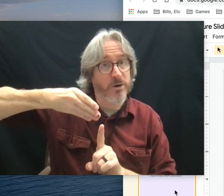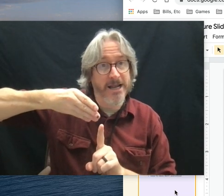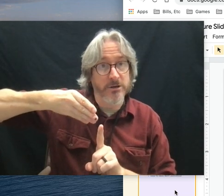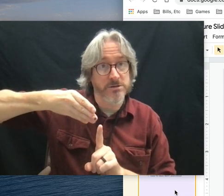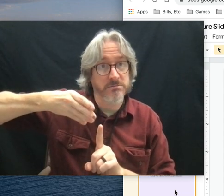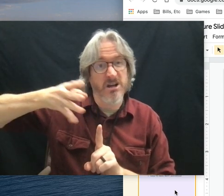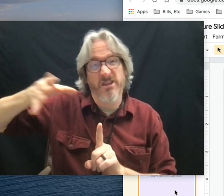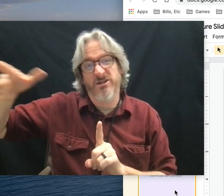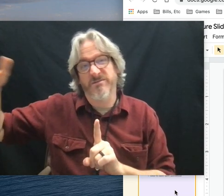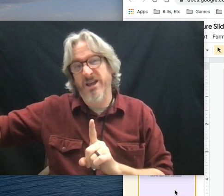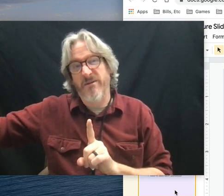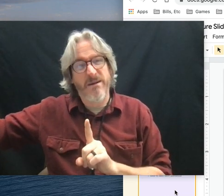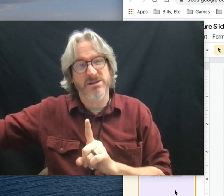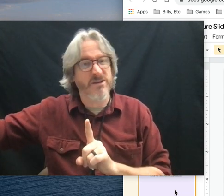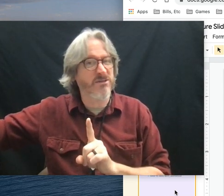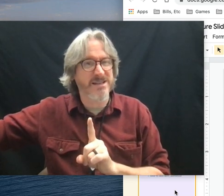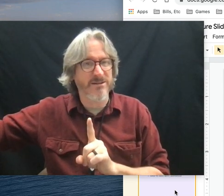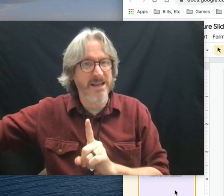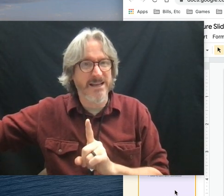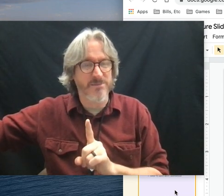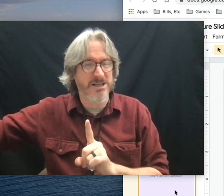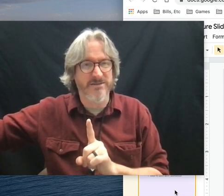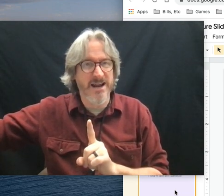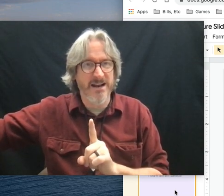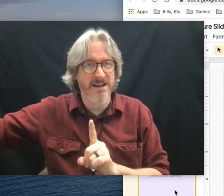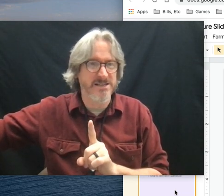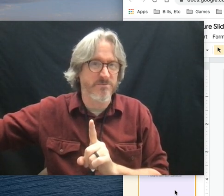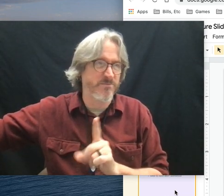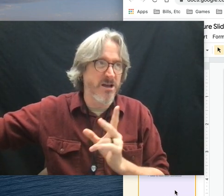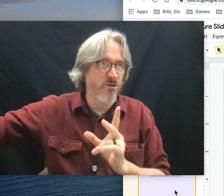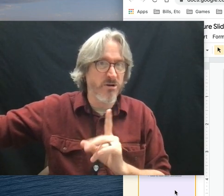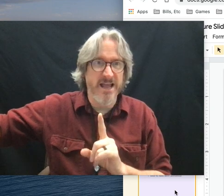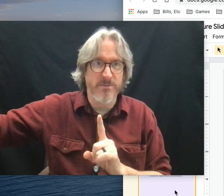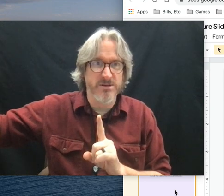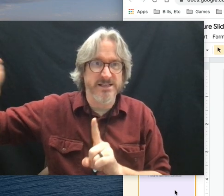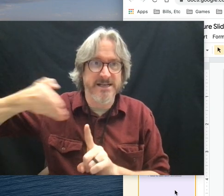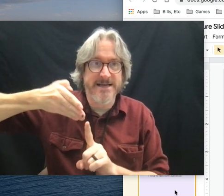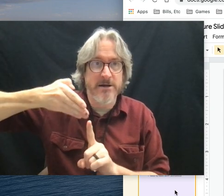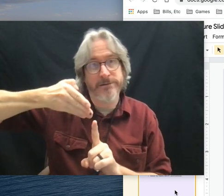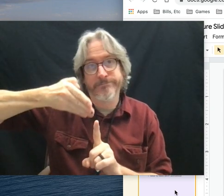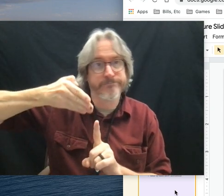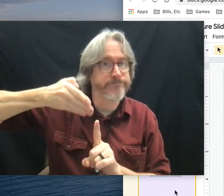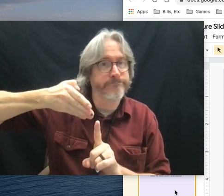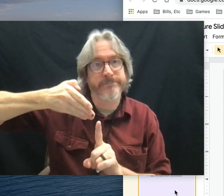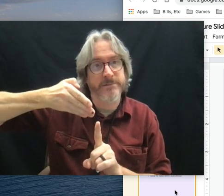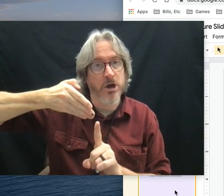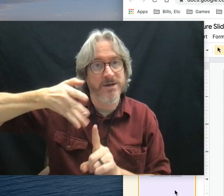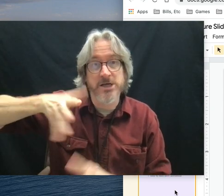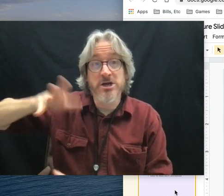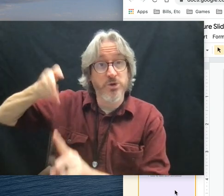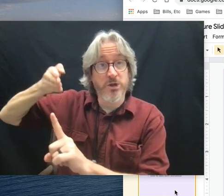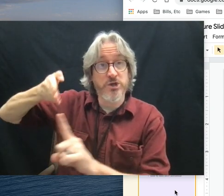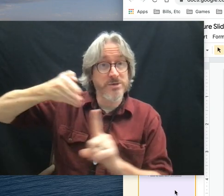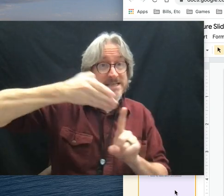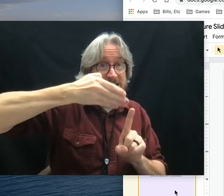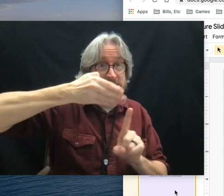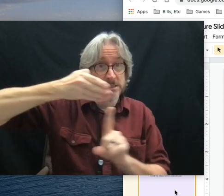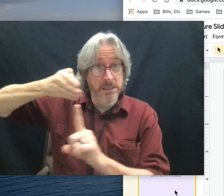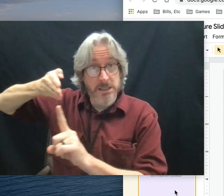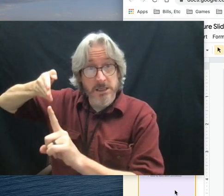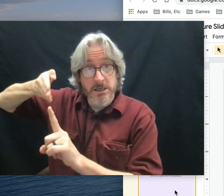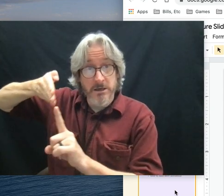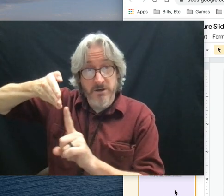That's what I use. Other fabric softeners I don't like as much. I've not had as reliable success. Downy, always. So we'll use